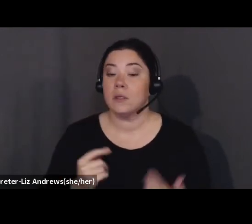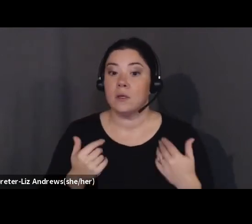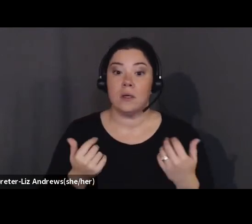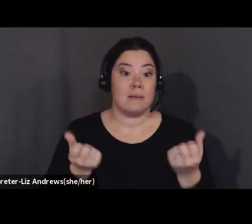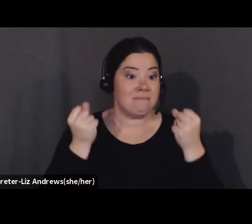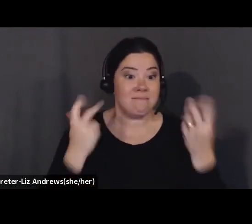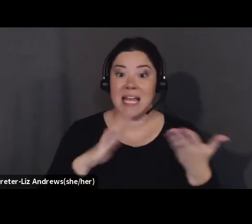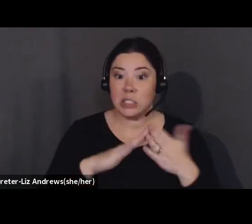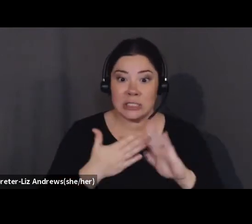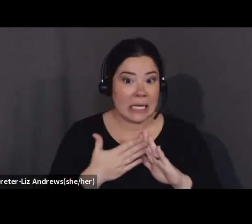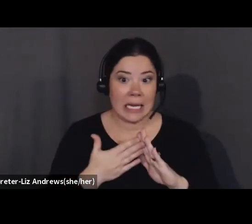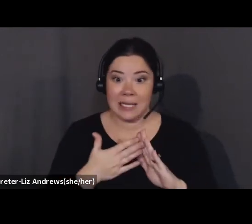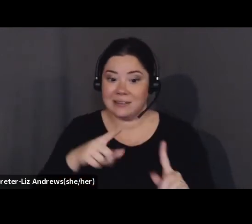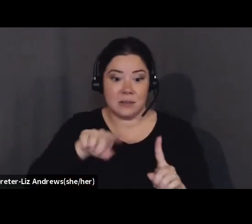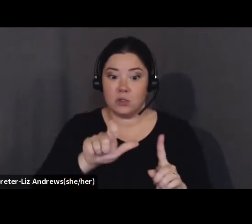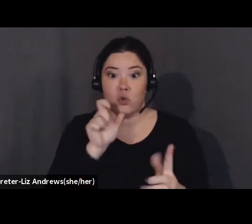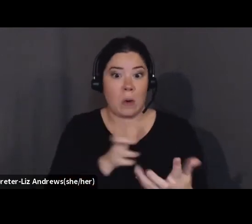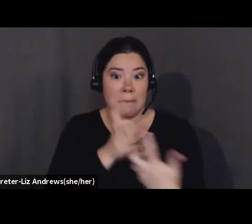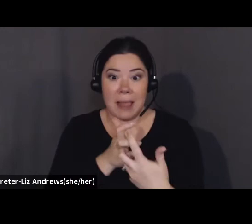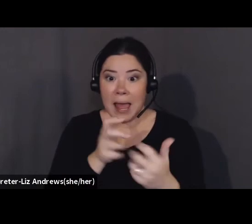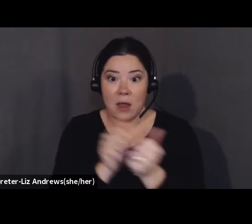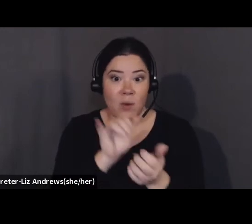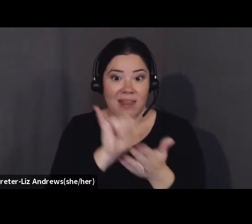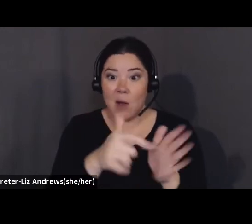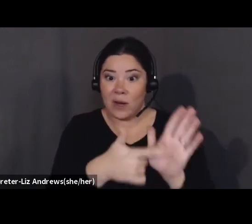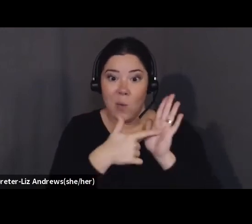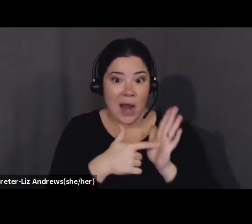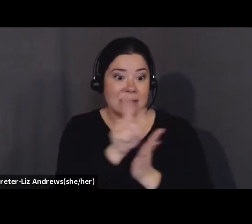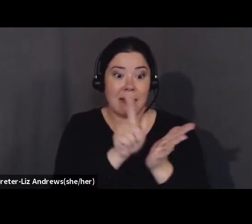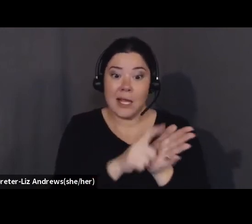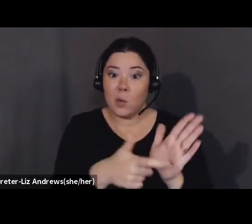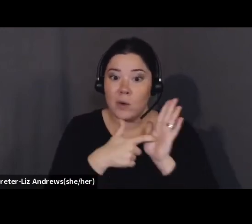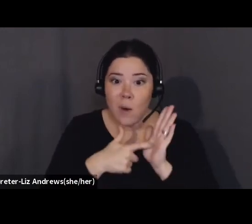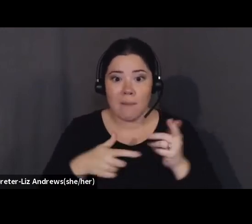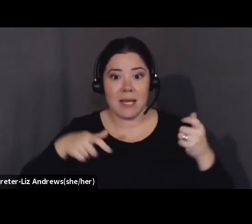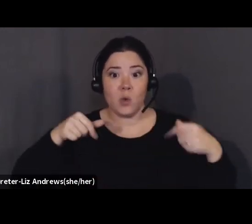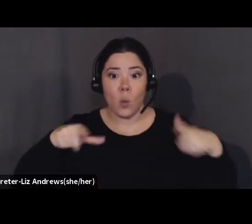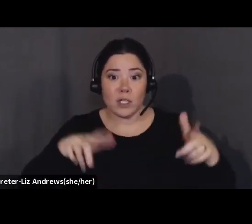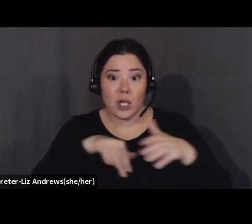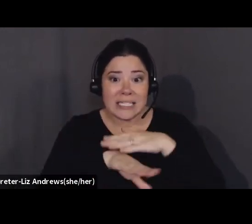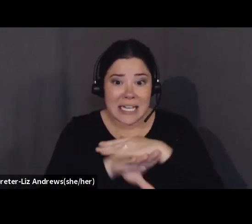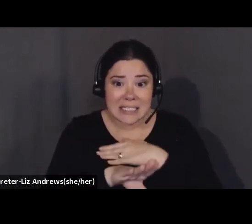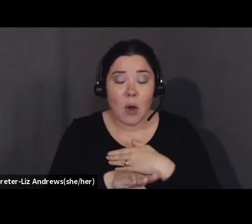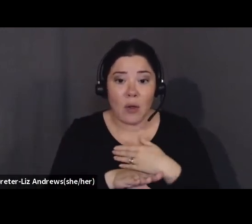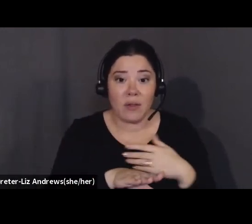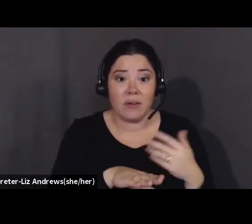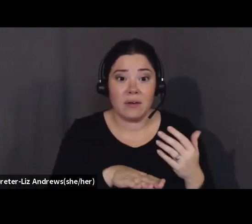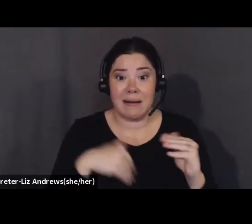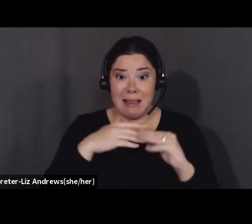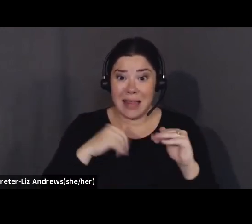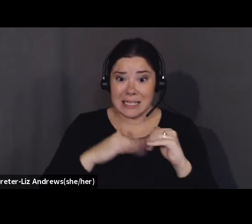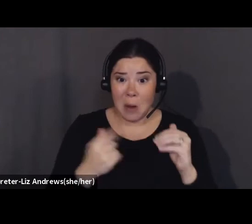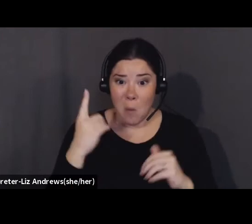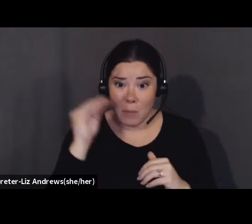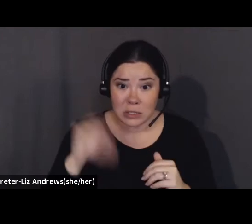not complying with these minimal legal requirements and wheelchair accessible housing stock at less than